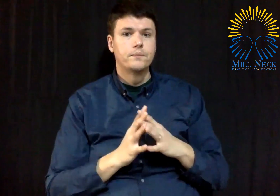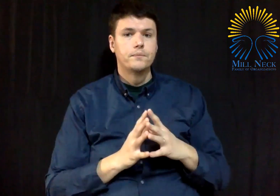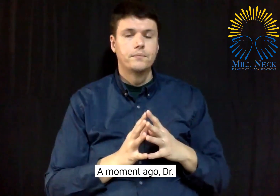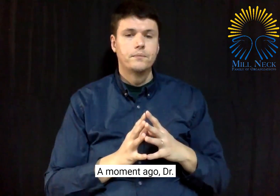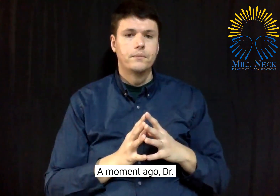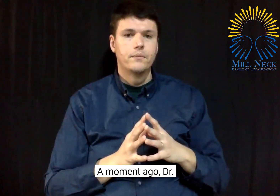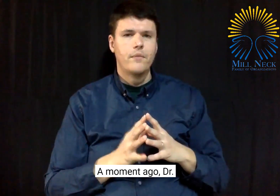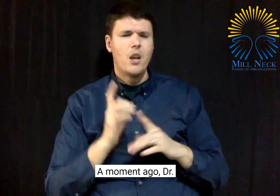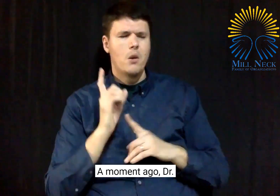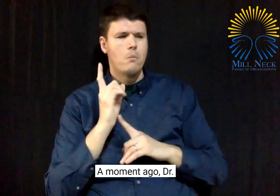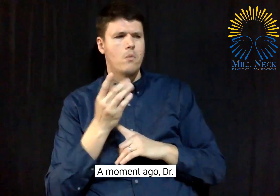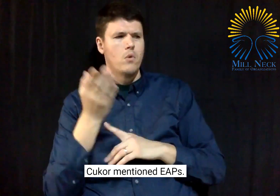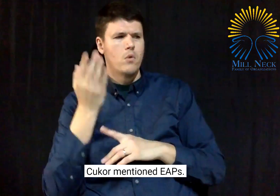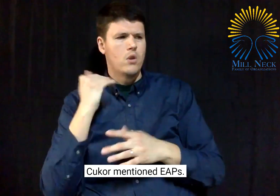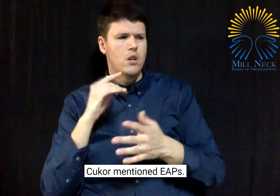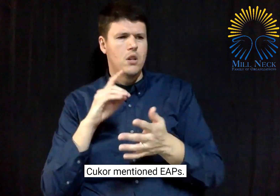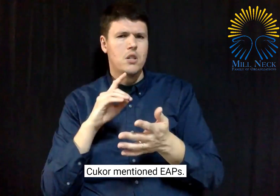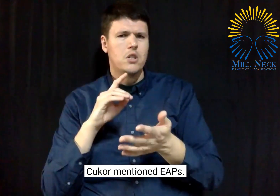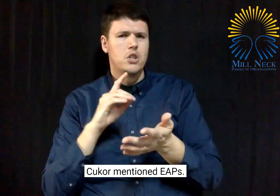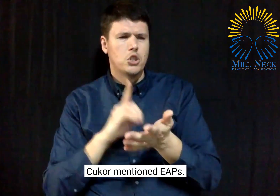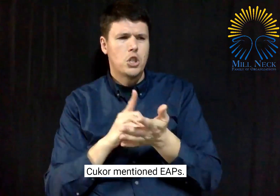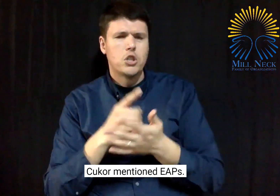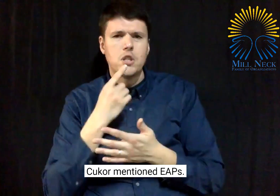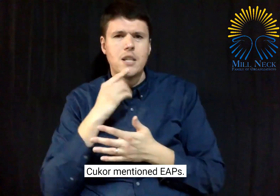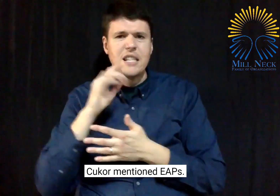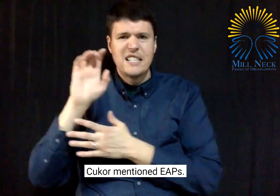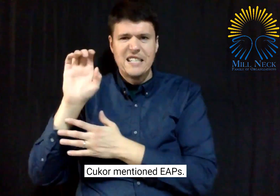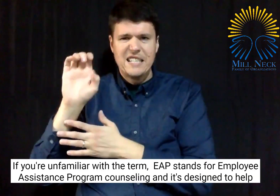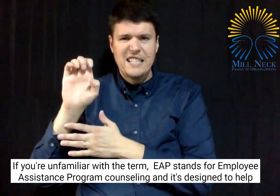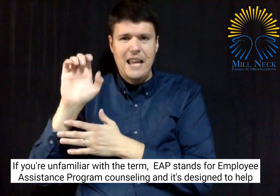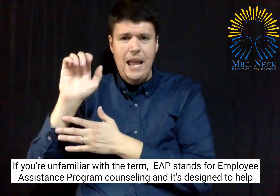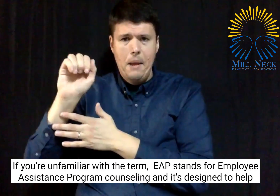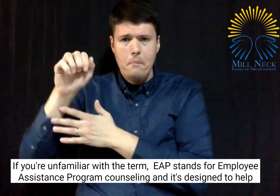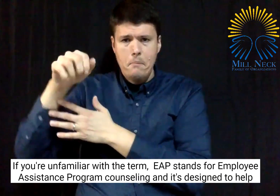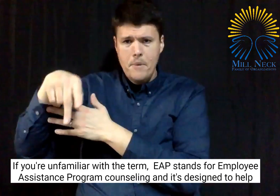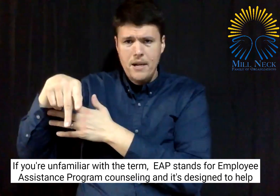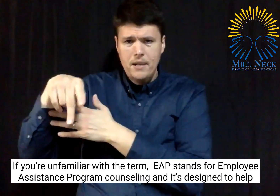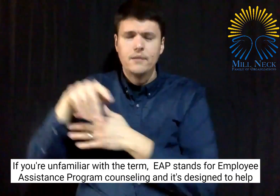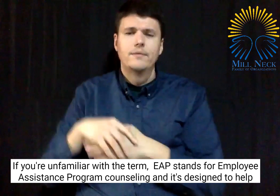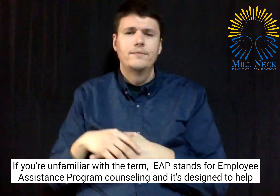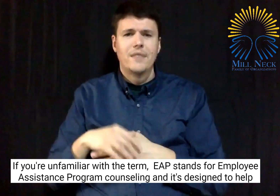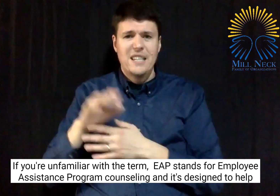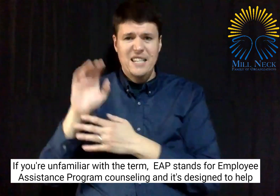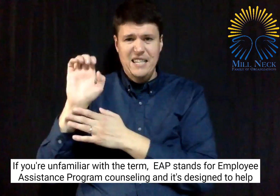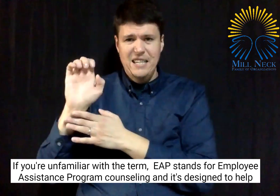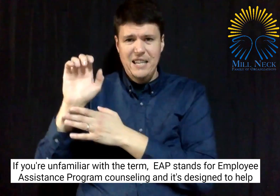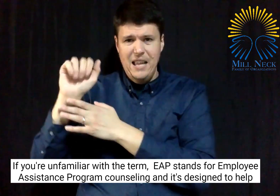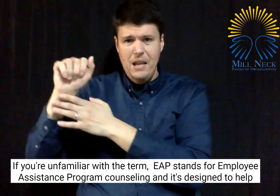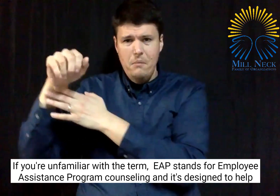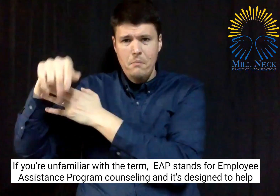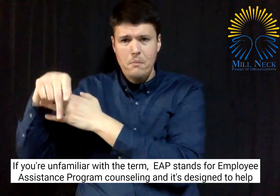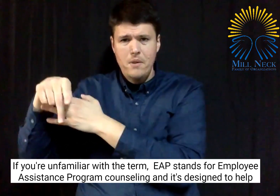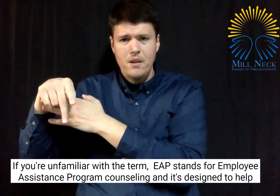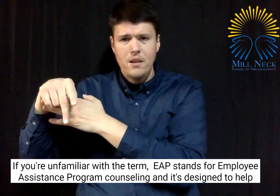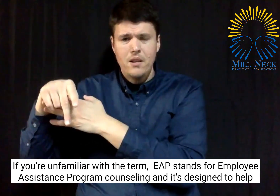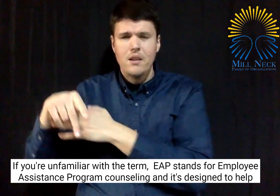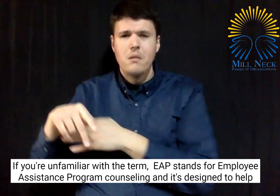A moment ago, Dr. Cukor mentioned EAPs. If you're unfamiliar with the term, EAP stands for Employee